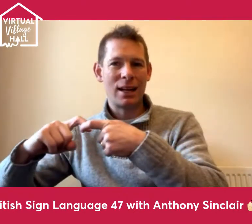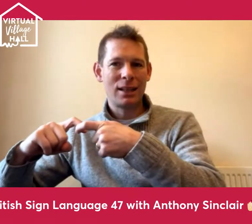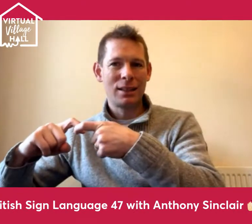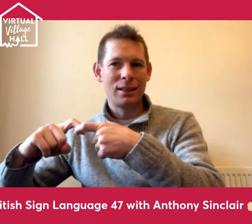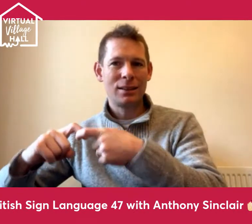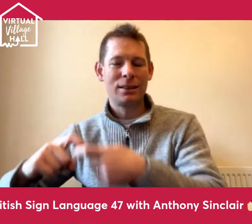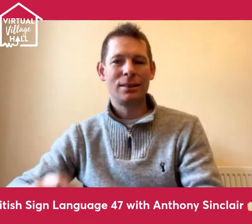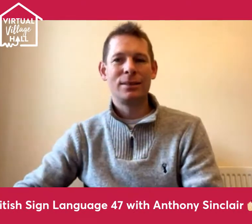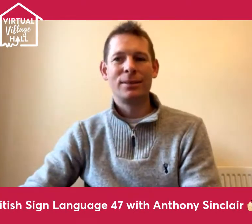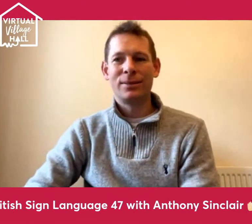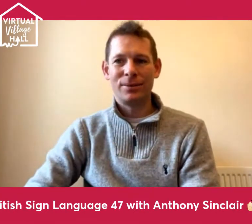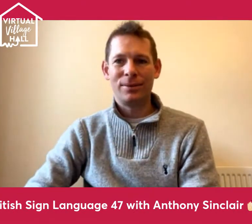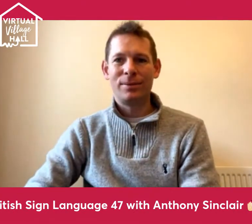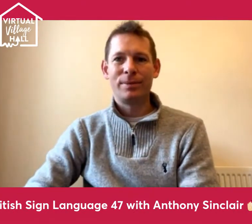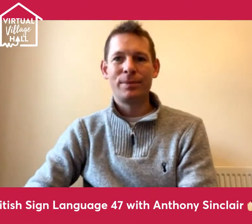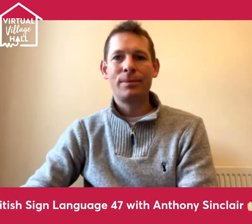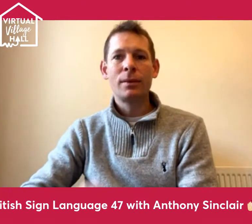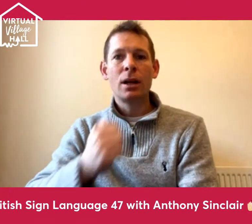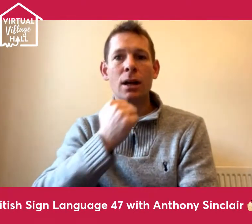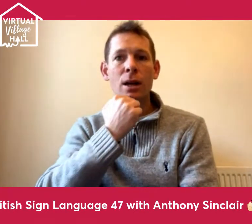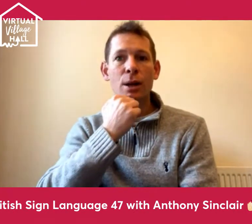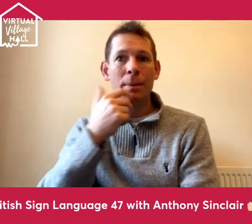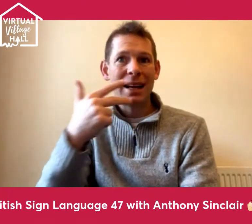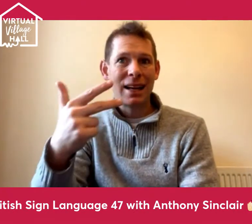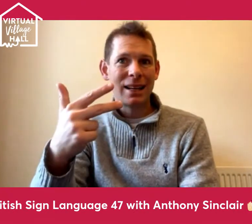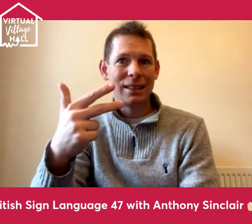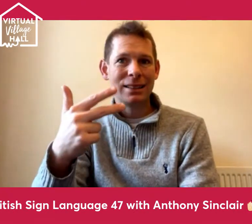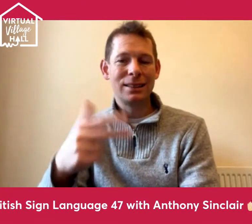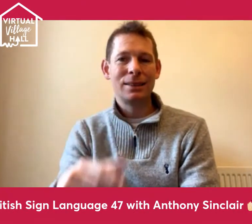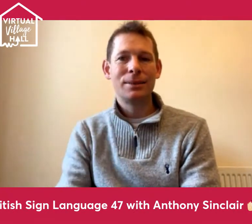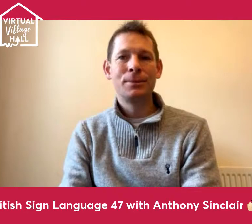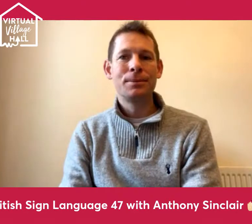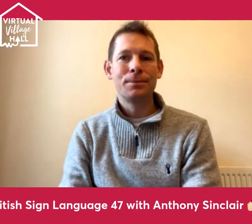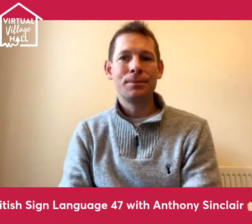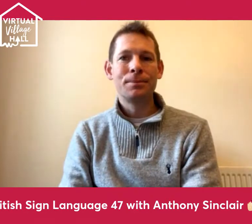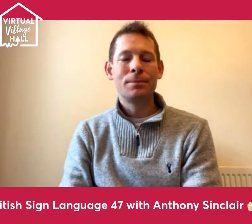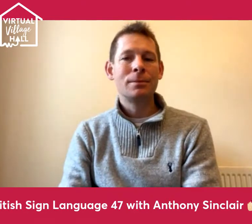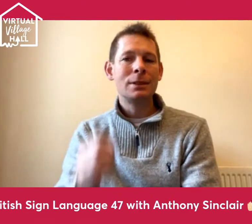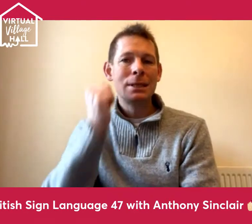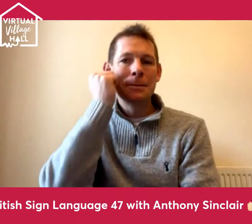And that was number 7 again. Number 8.